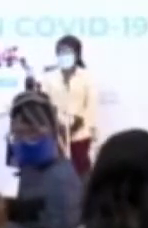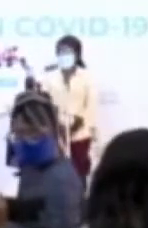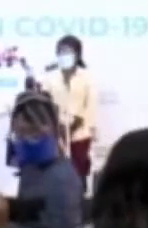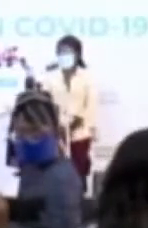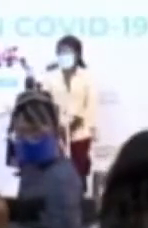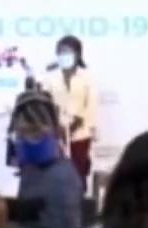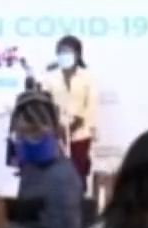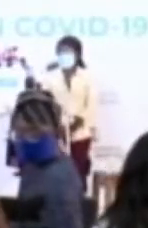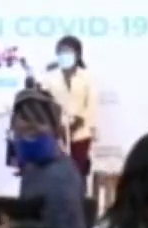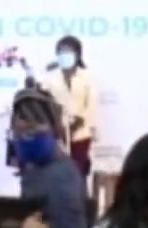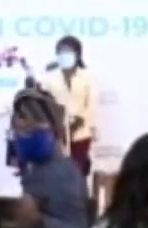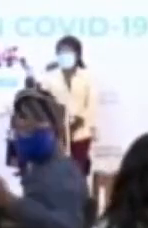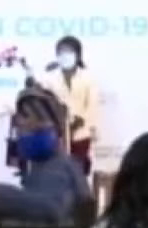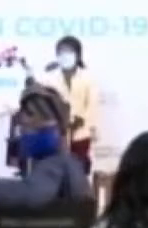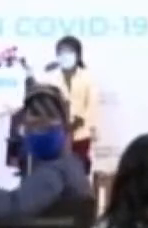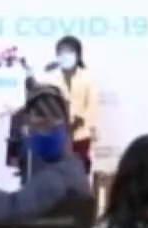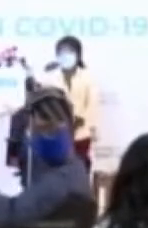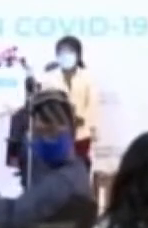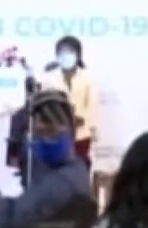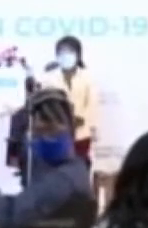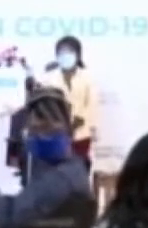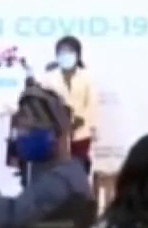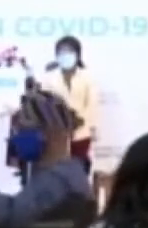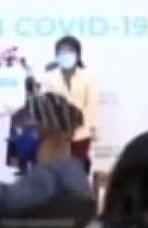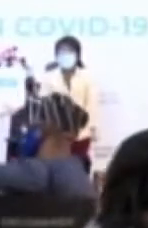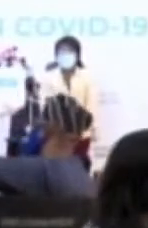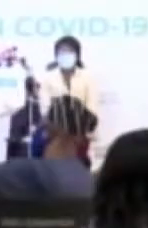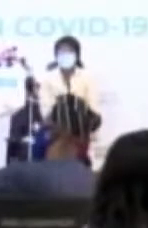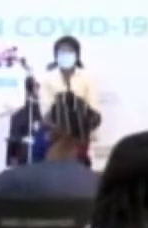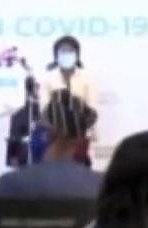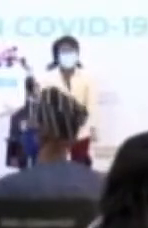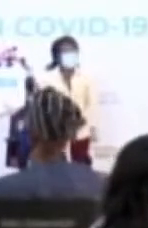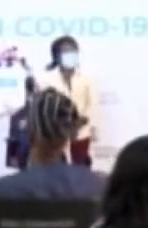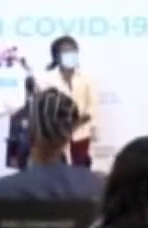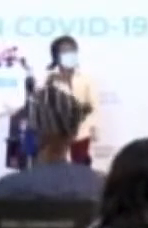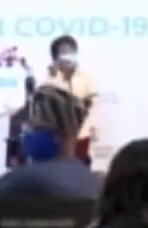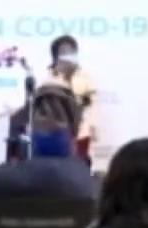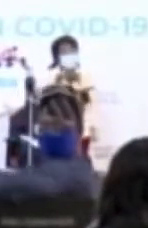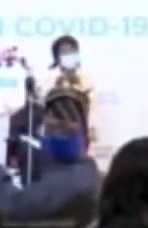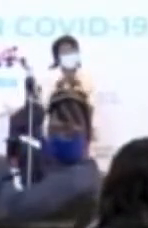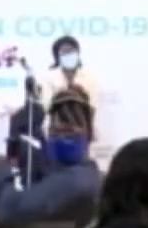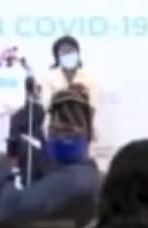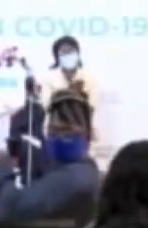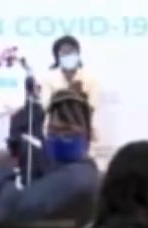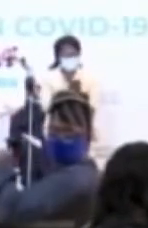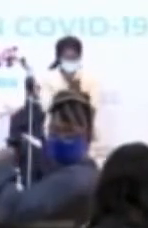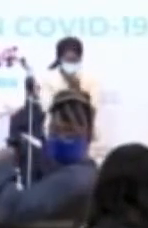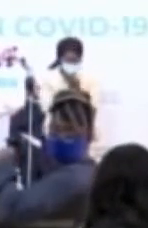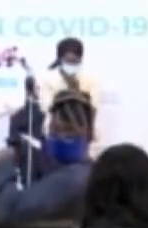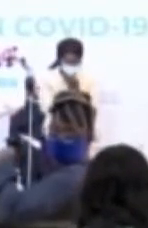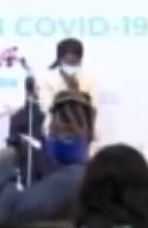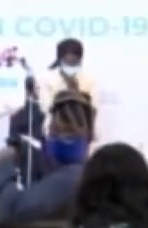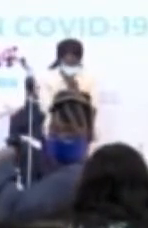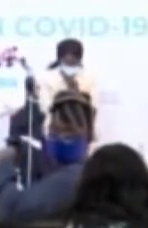We now take the representative of the Honorable Minister of State for Health, Dr. Adebipe Adebiyi.